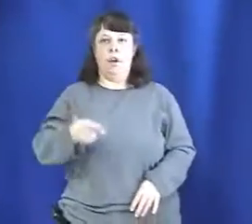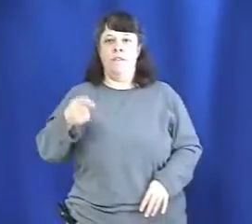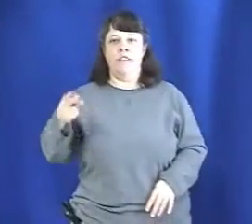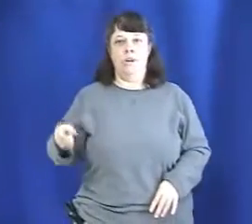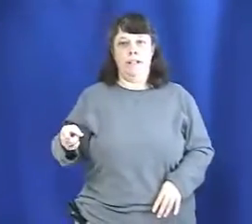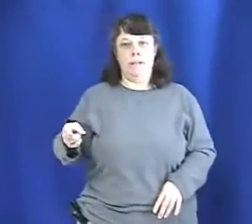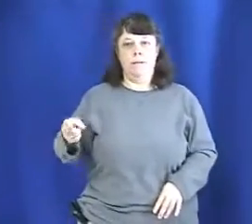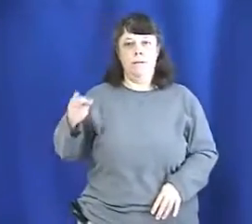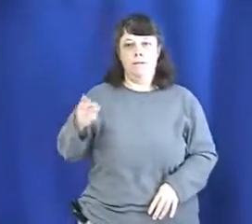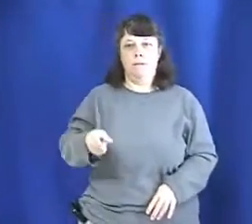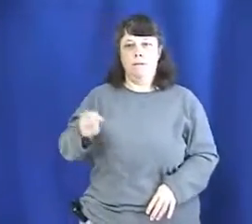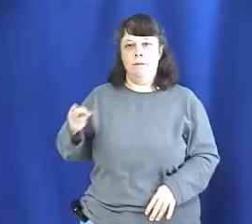Hard of hearing.